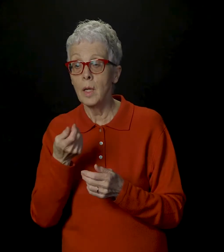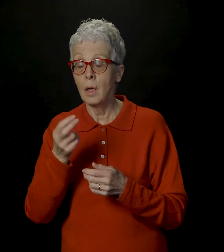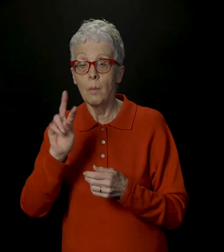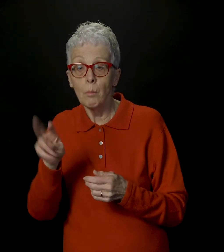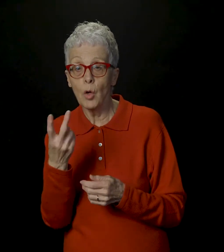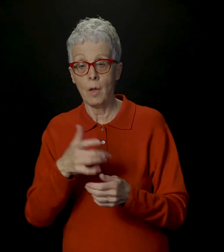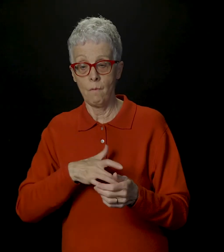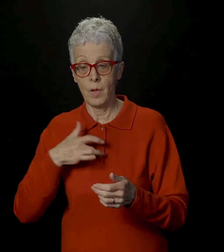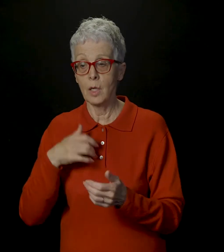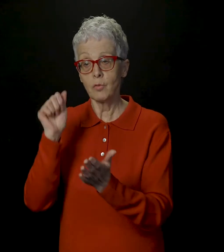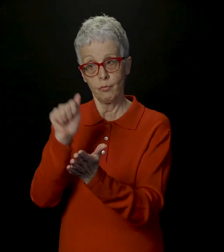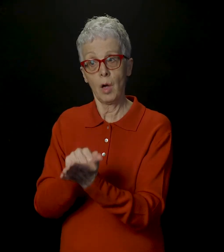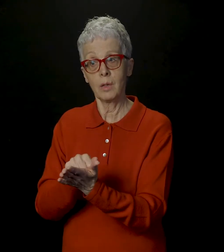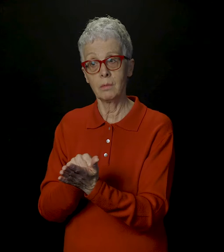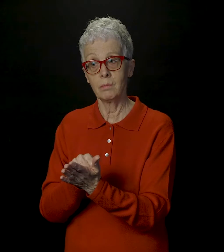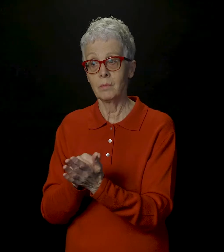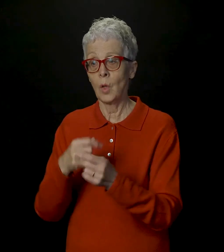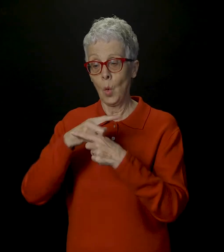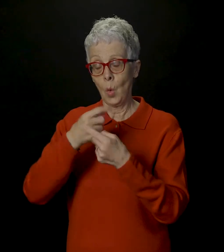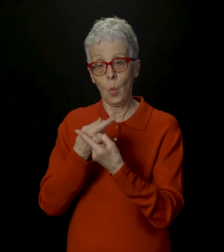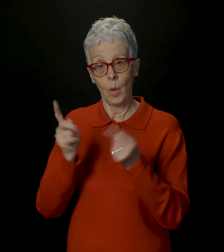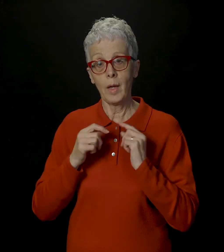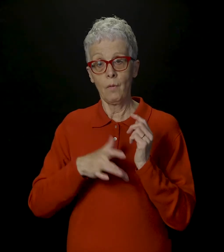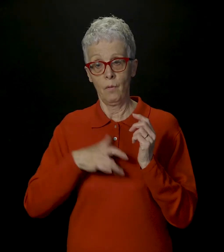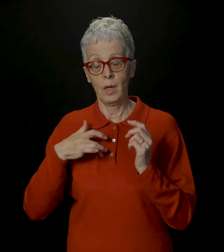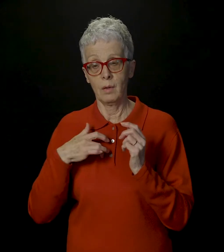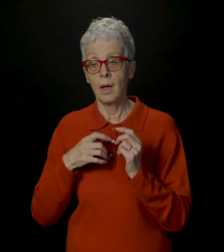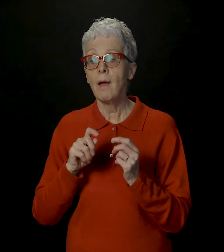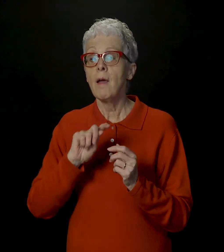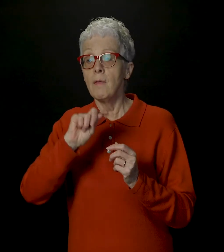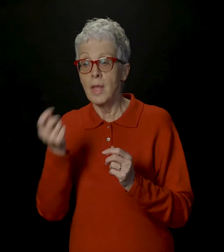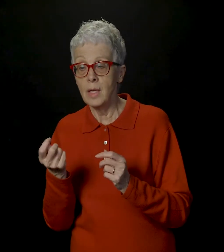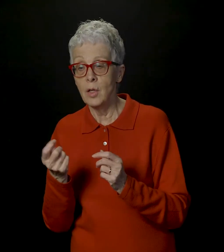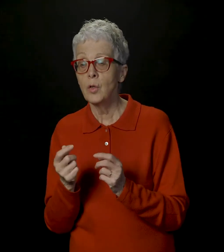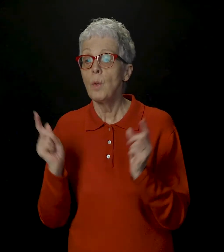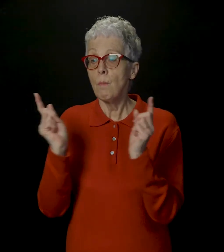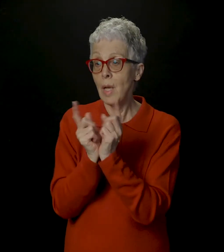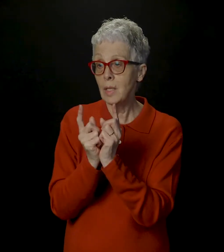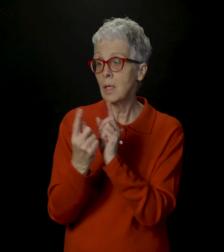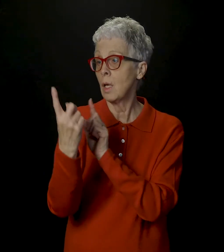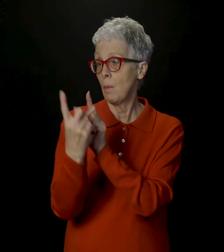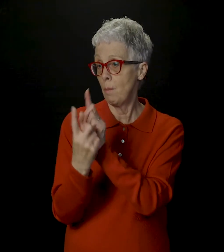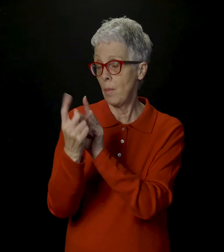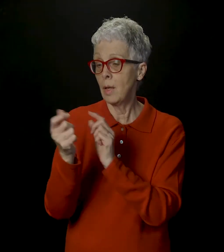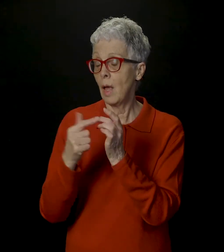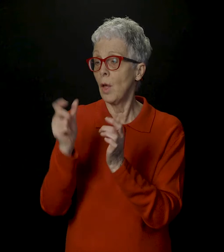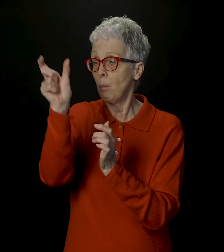feel That yes that's That's right for you And are going to go ahead Then a match will be made With a mentee Or a participant